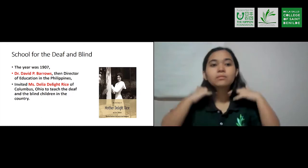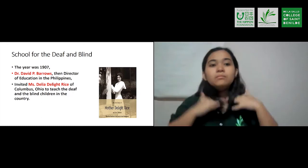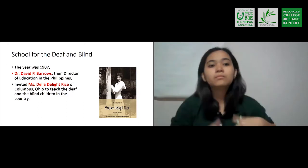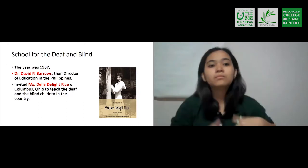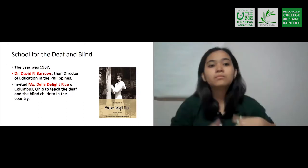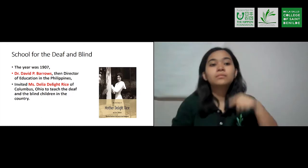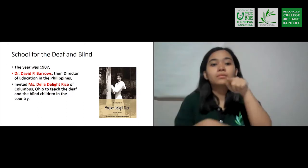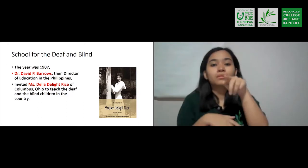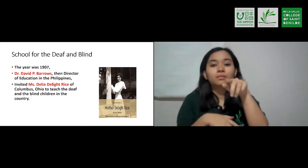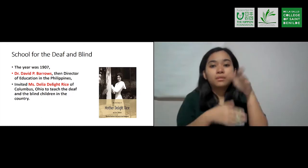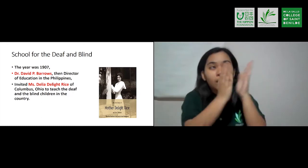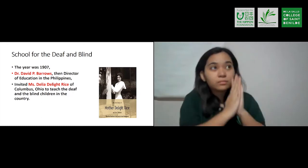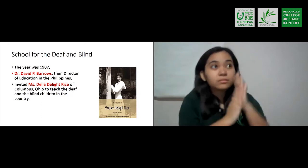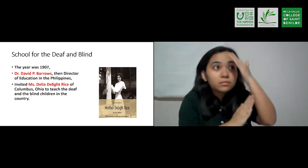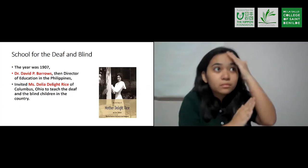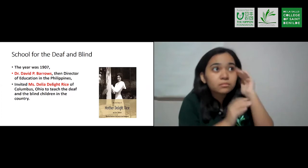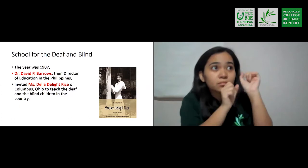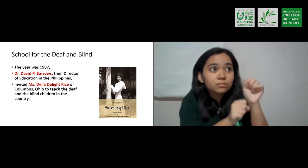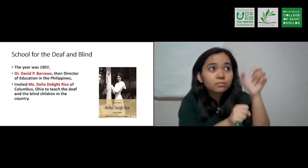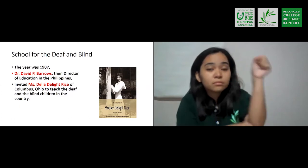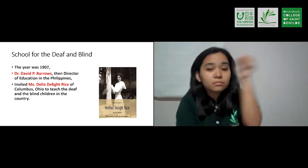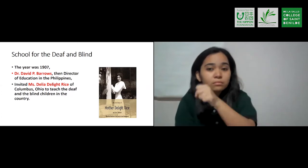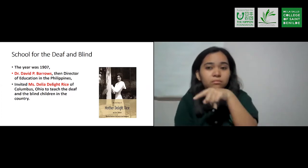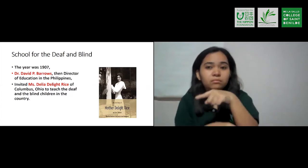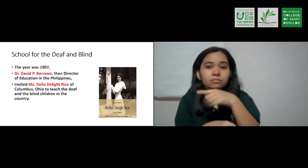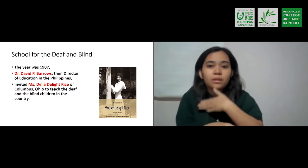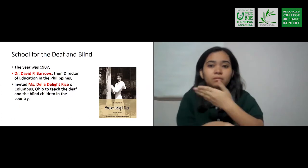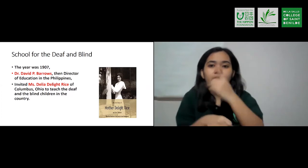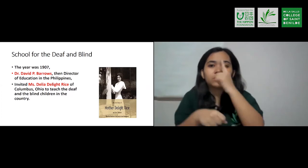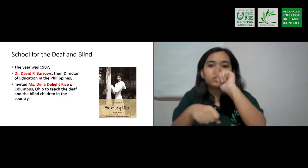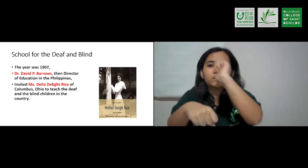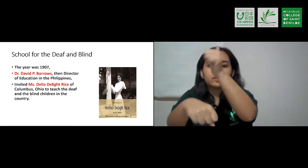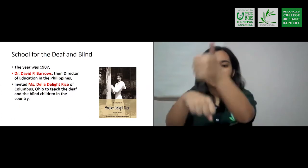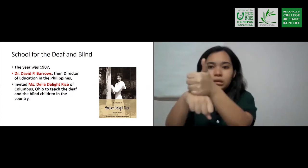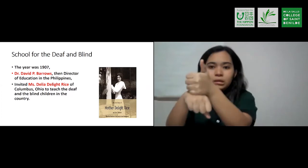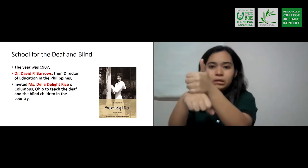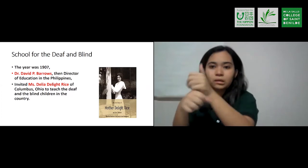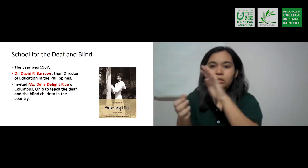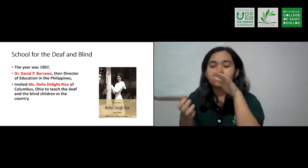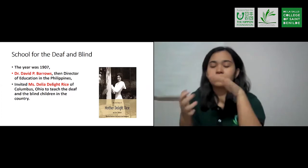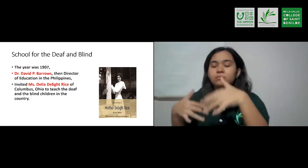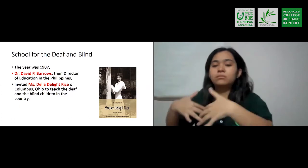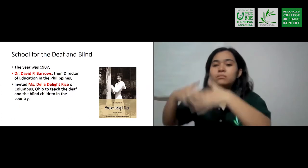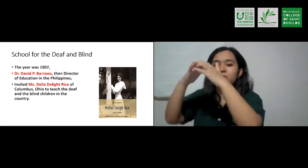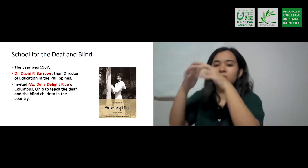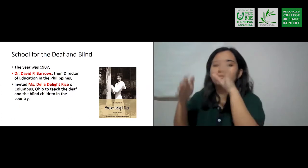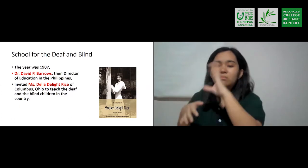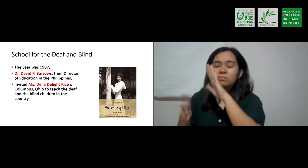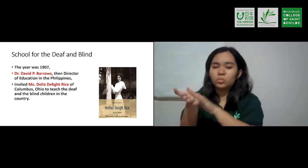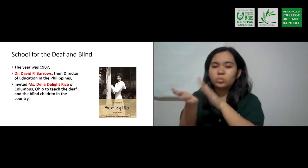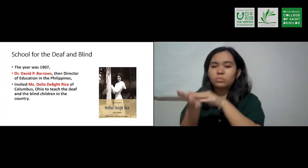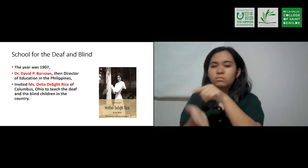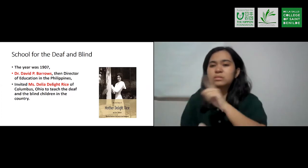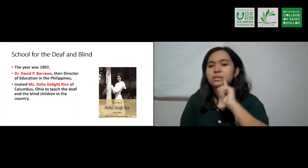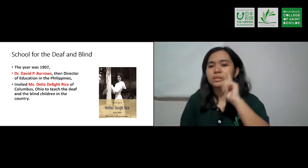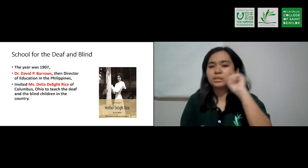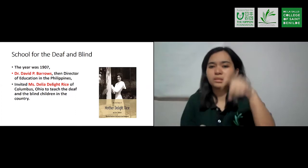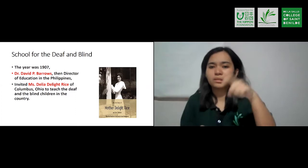from the United States and asked her if she could come to the Philippines so that she can establish the first